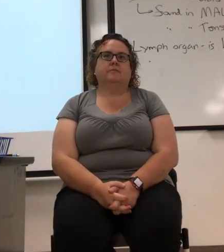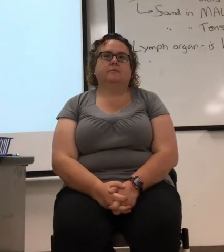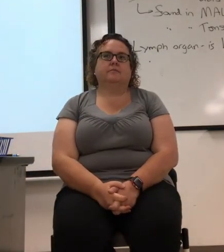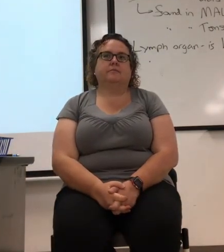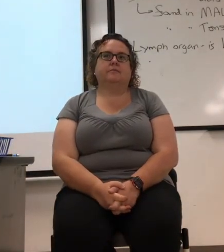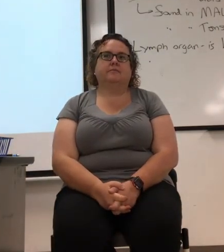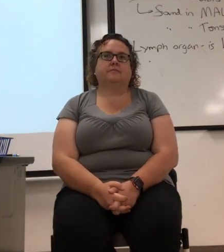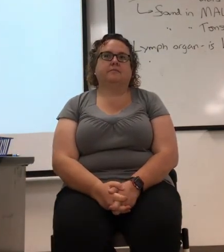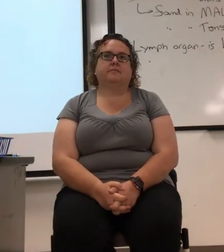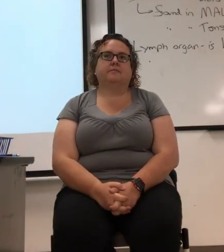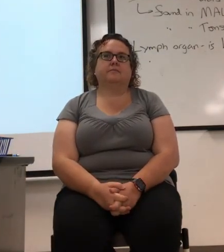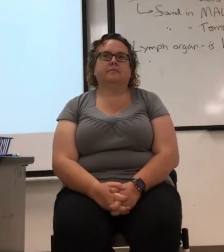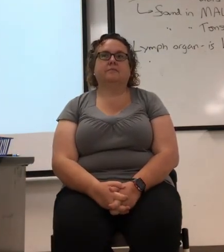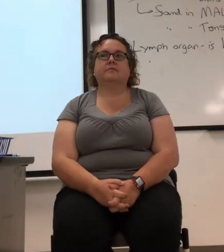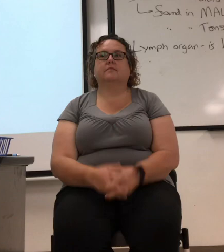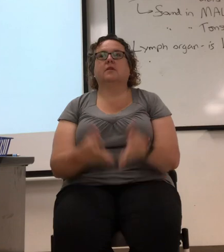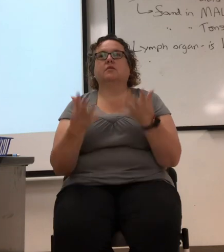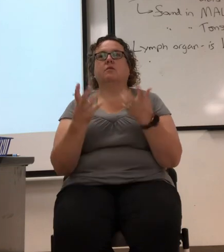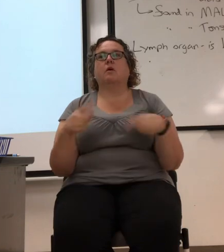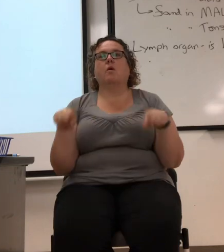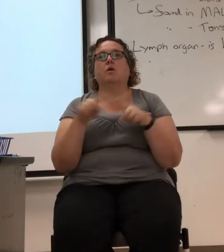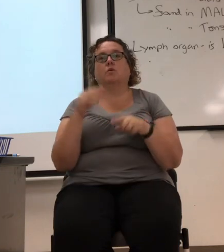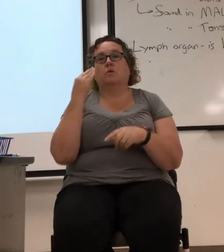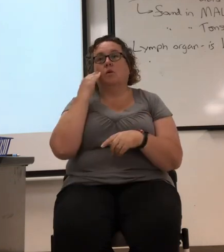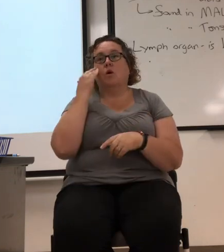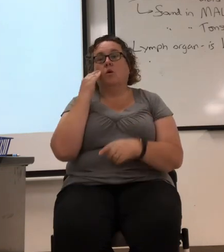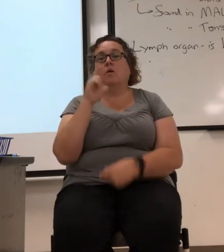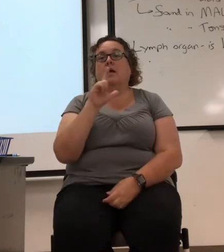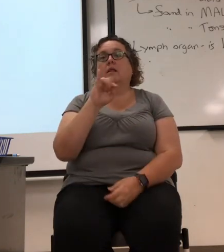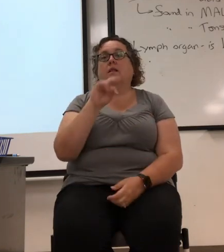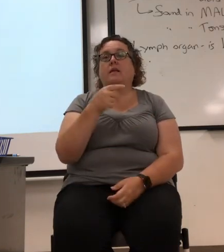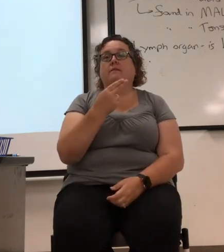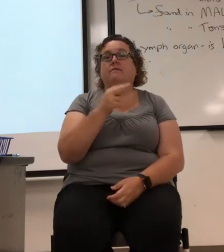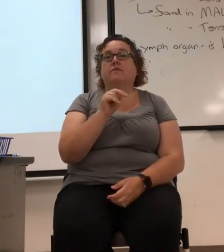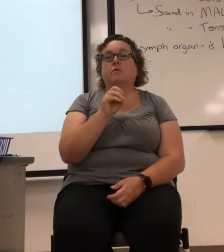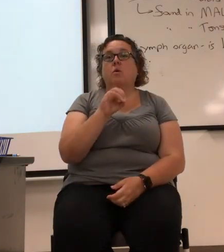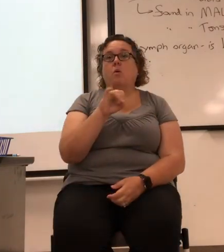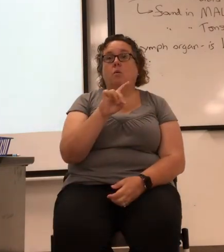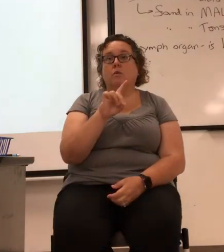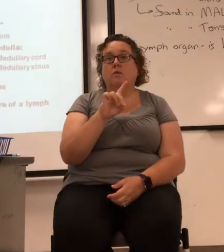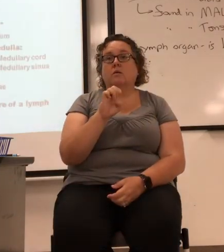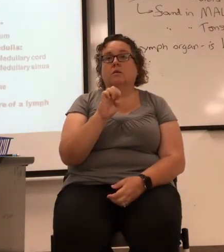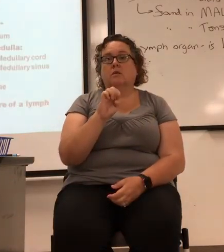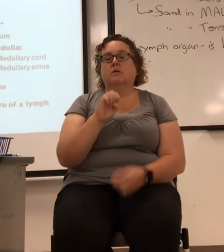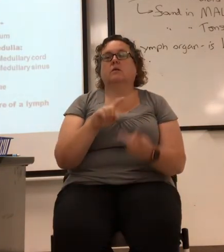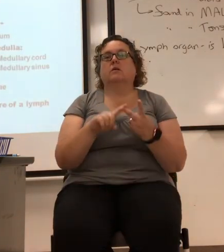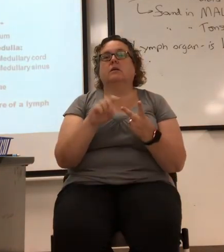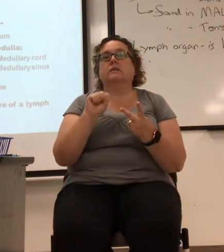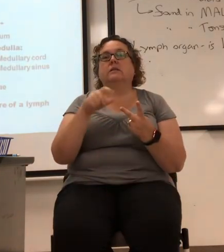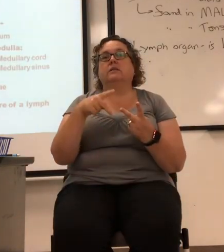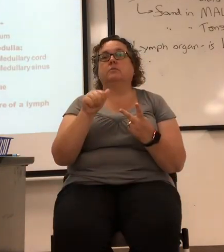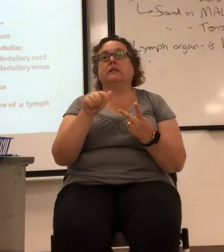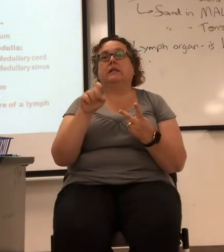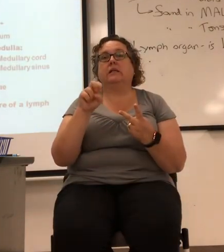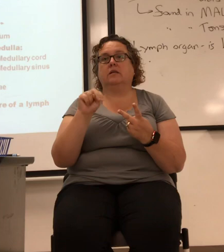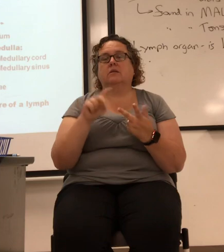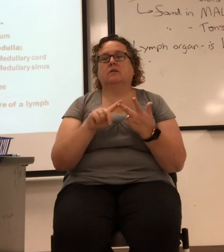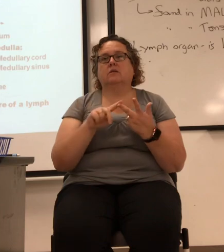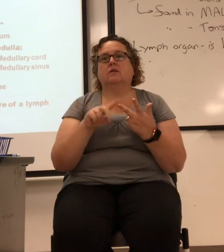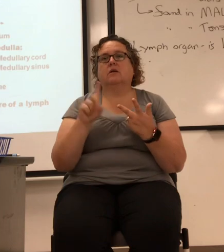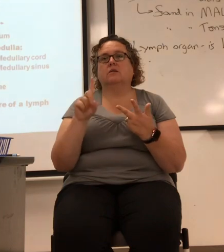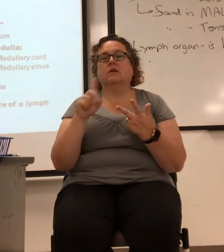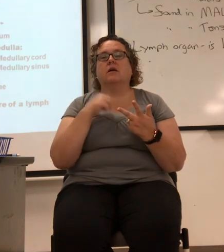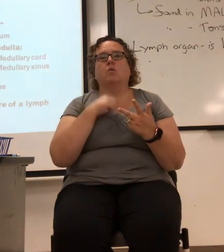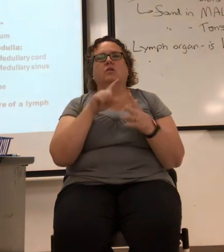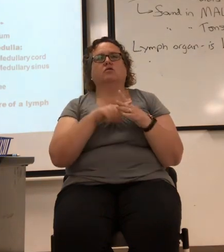So I want you to know lymph nodes, spleen, and thymus. We'll start with the lymph node. There's a